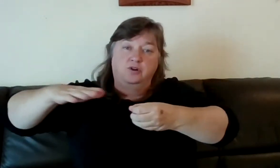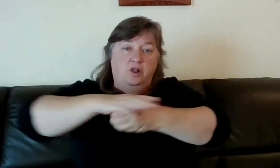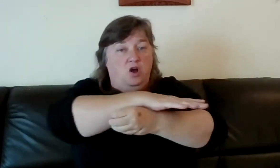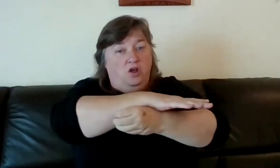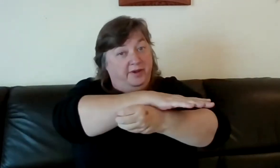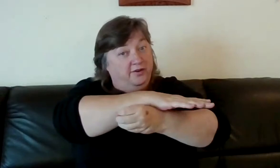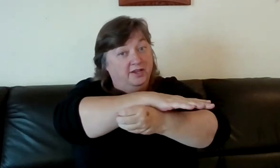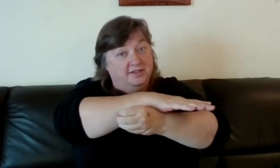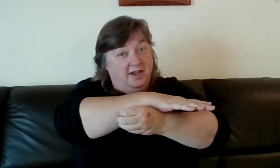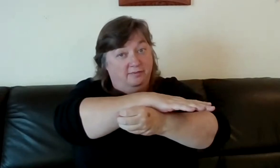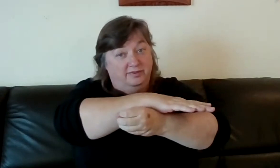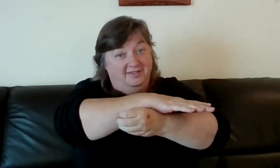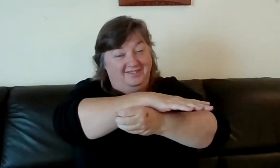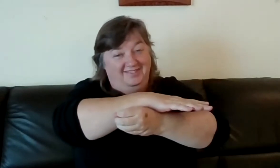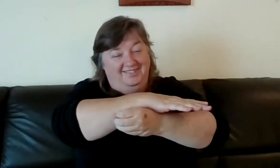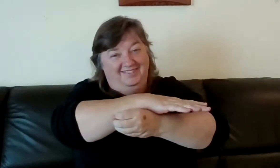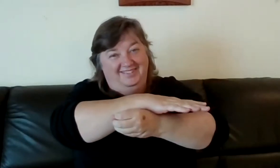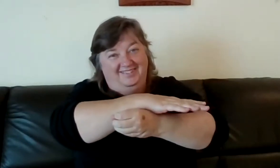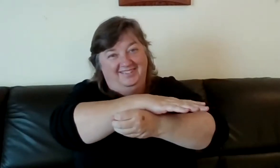Full, all the way across the top.